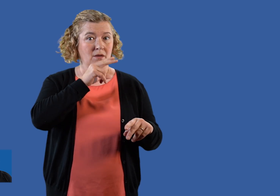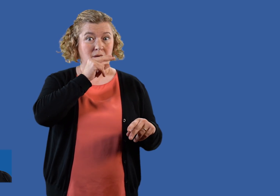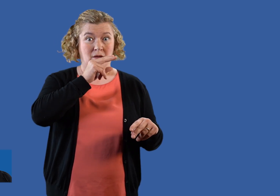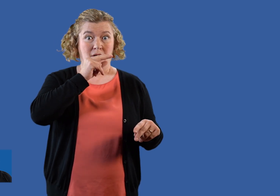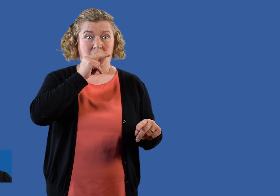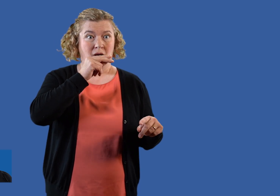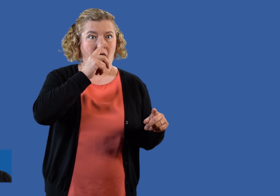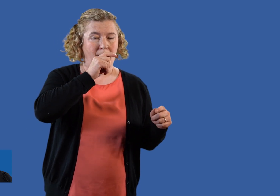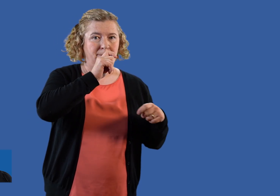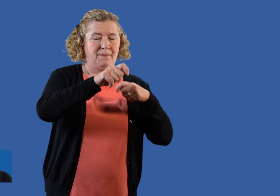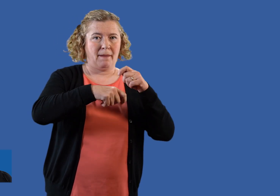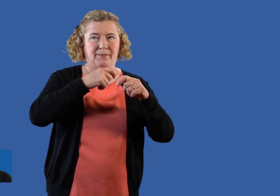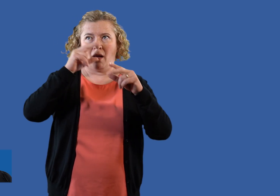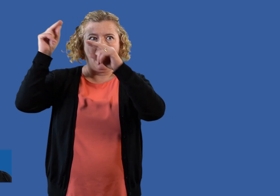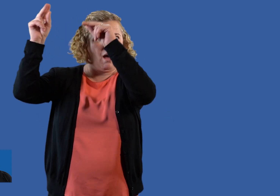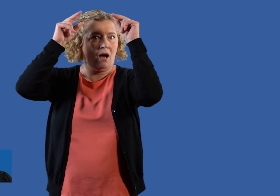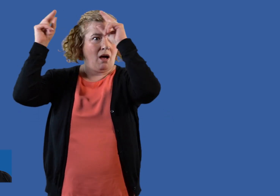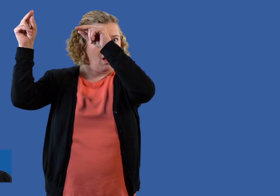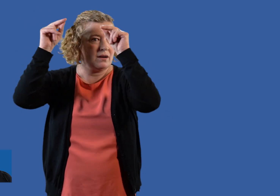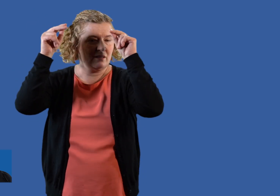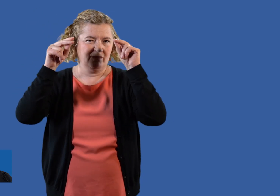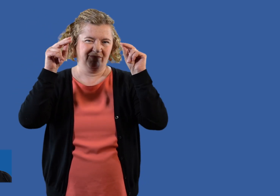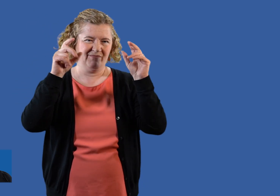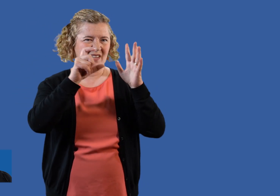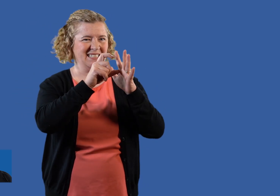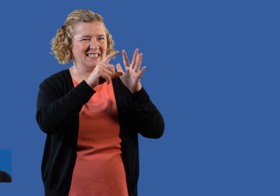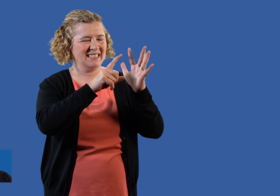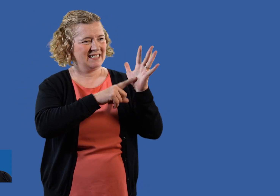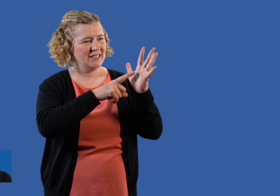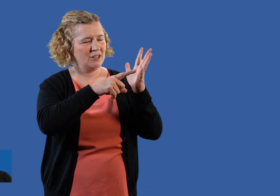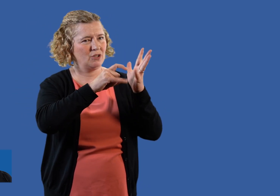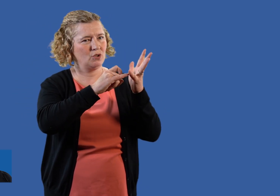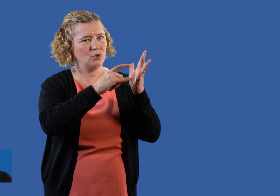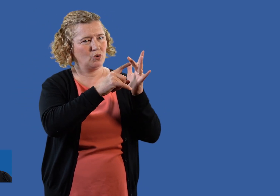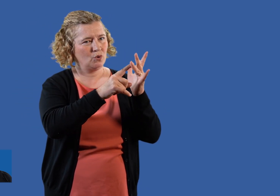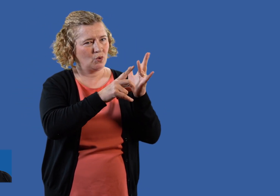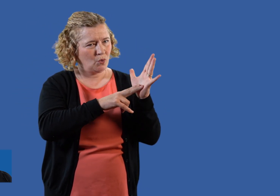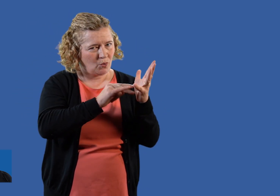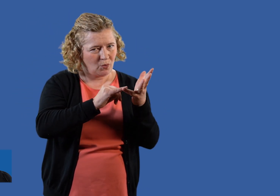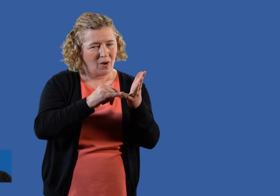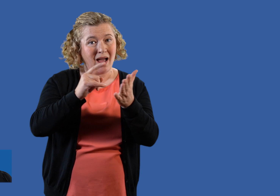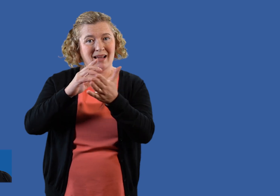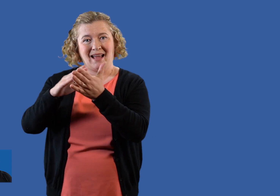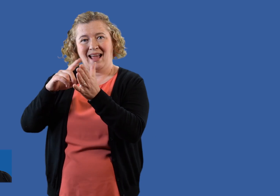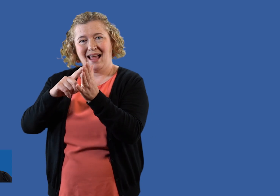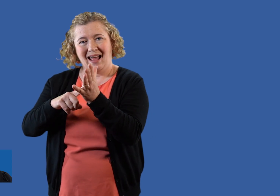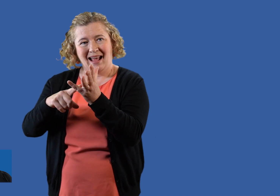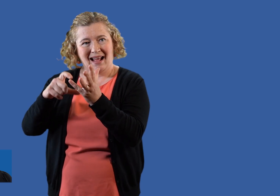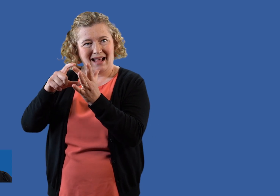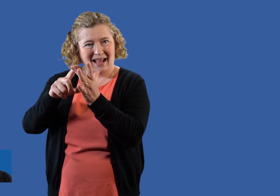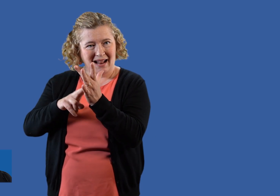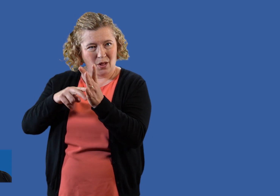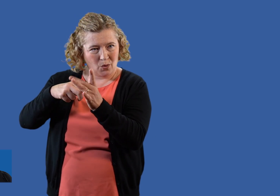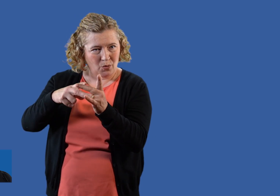imagination, delusions, hallucinations and erratic behaviour.